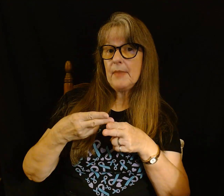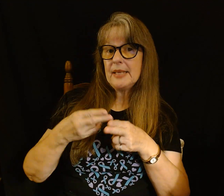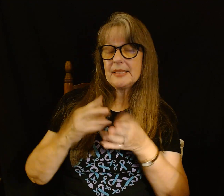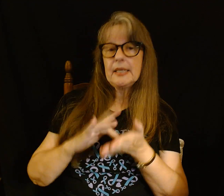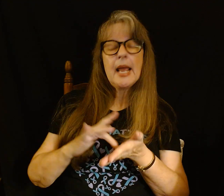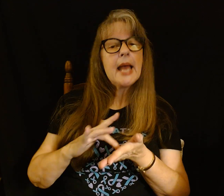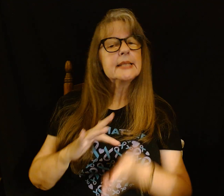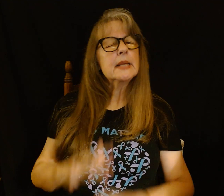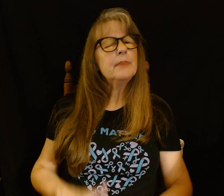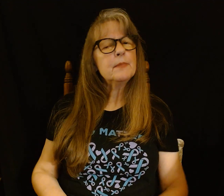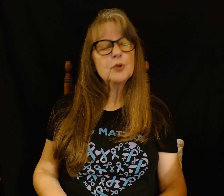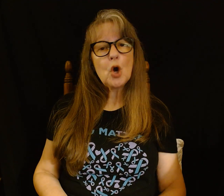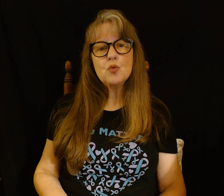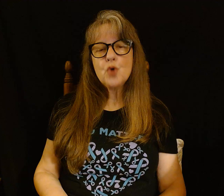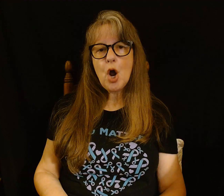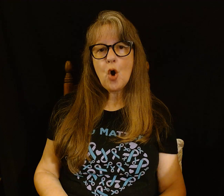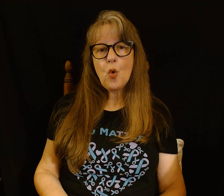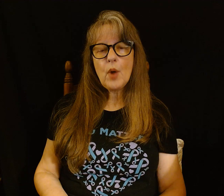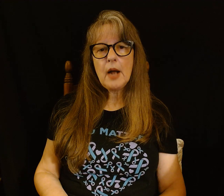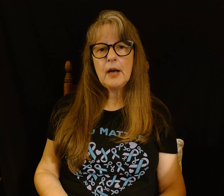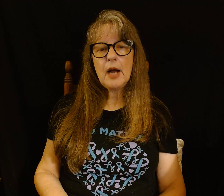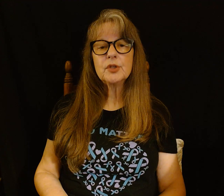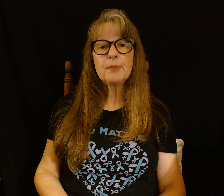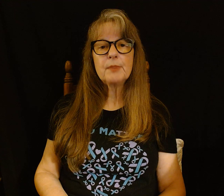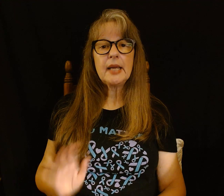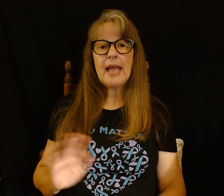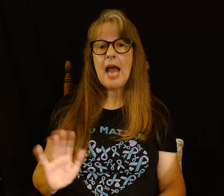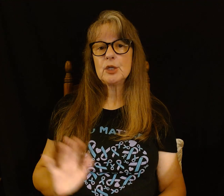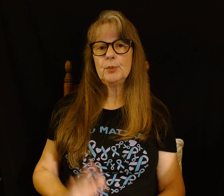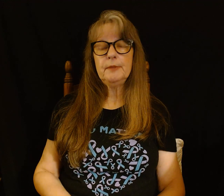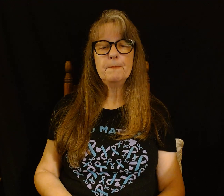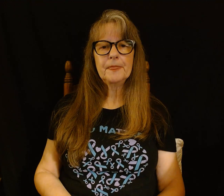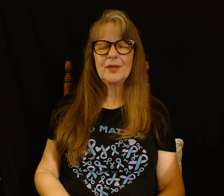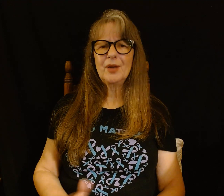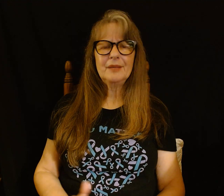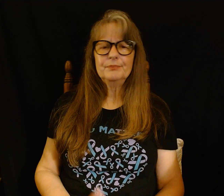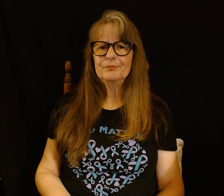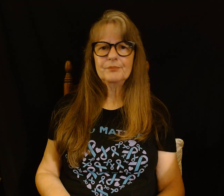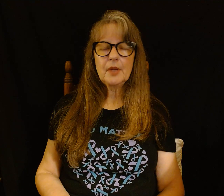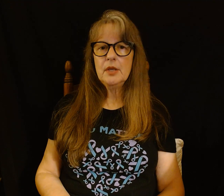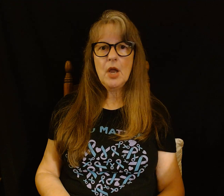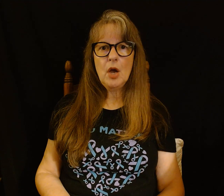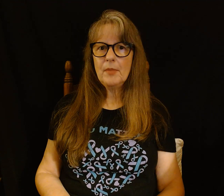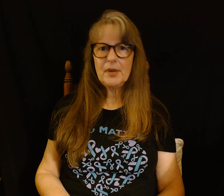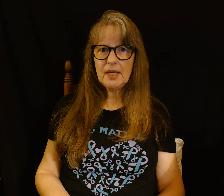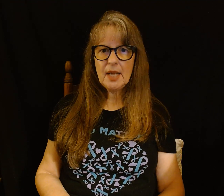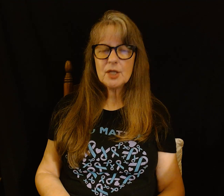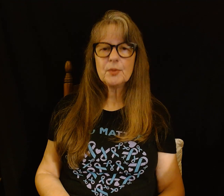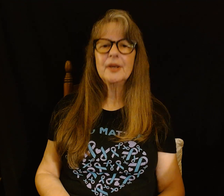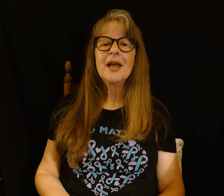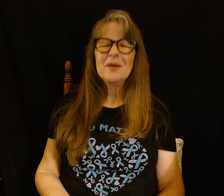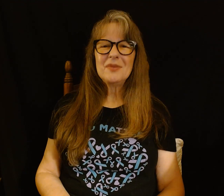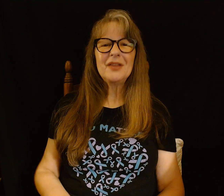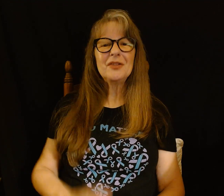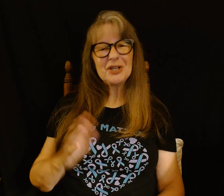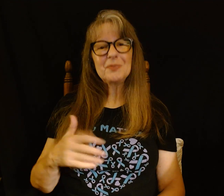medicine? And some people don't know. I'll spell like aspirin. And they're like, no, I'm not taking aspirin. But then they end up taking